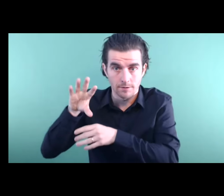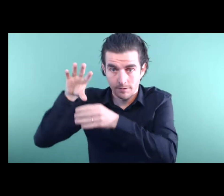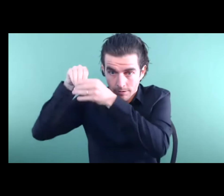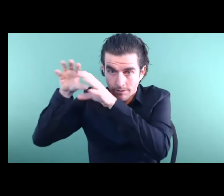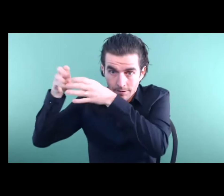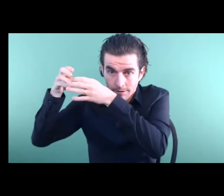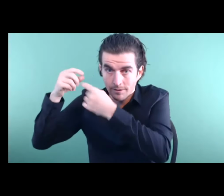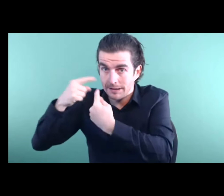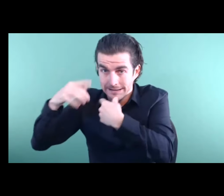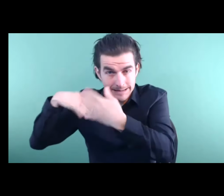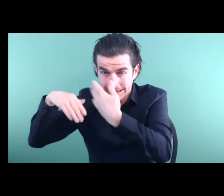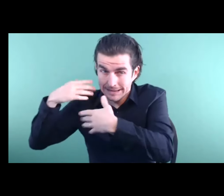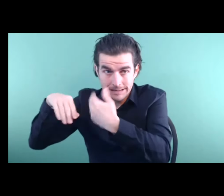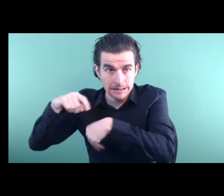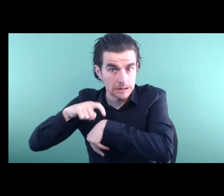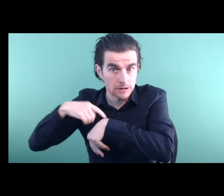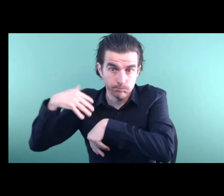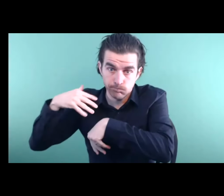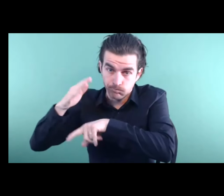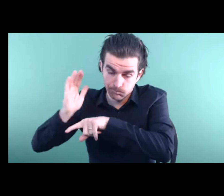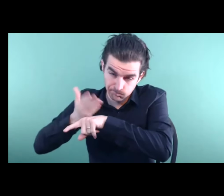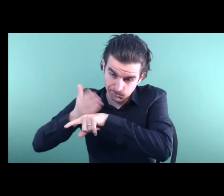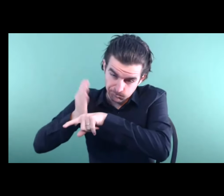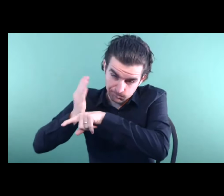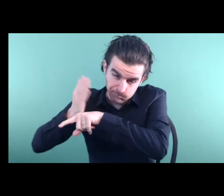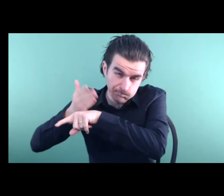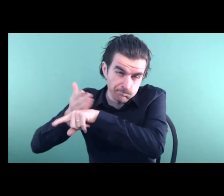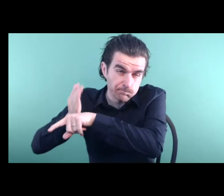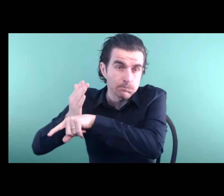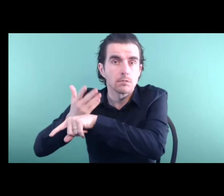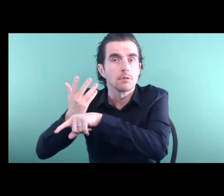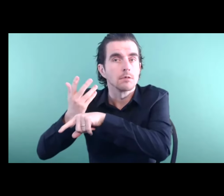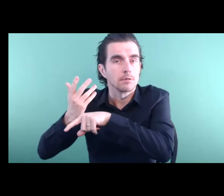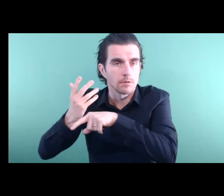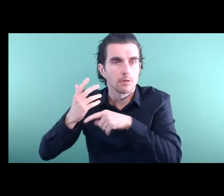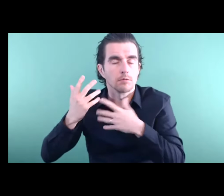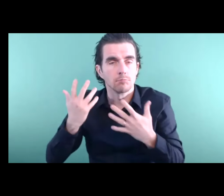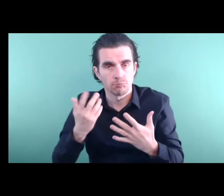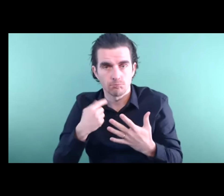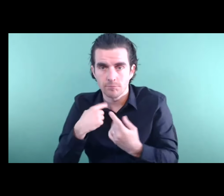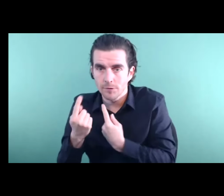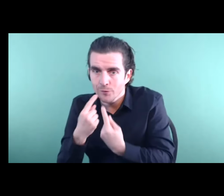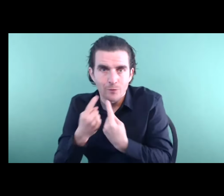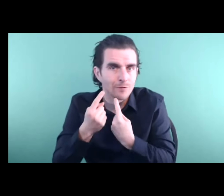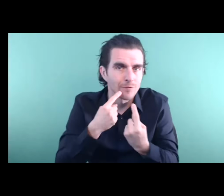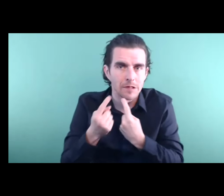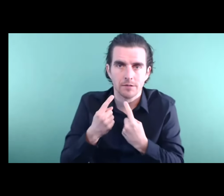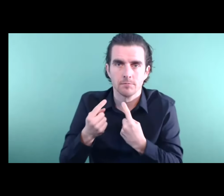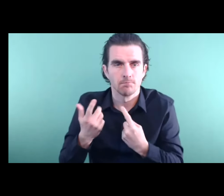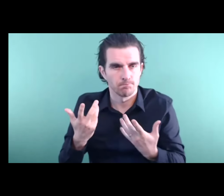know, all the evidence about this into paint a picture. Well, when shall we do that? Well, there might be a cabinet meeting next Thursday,